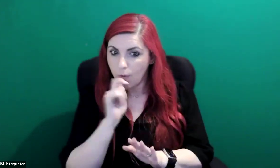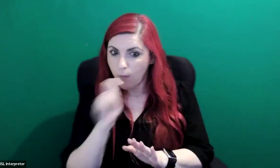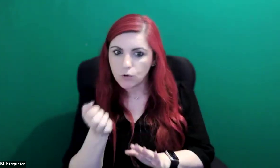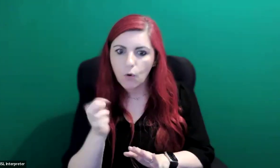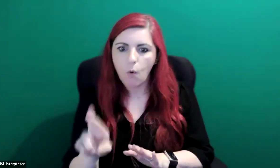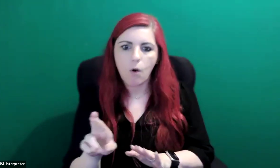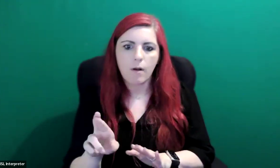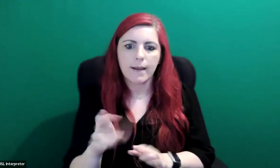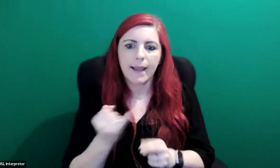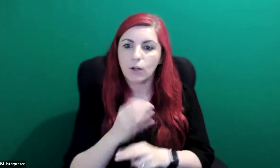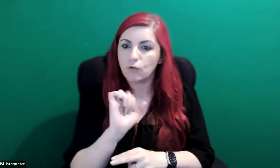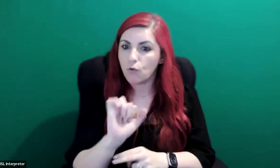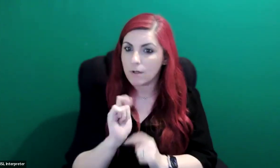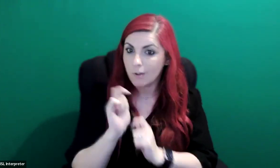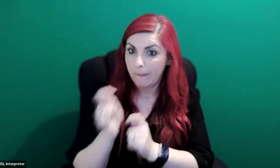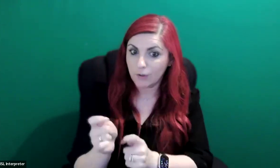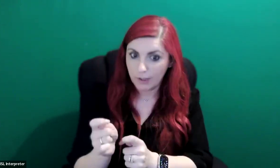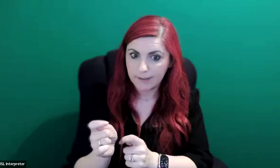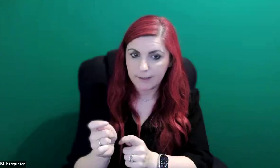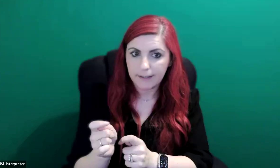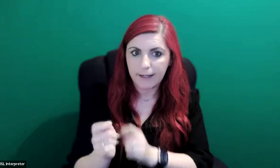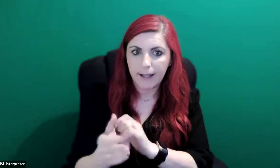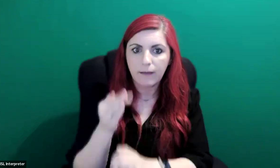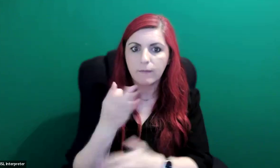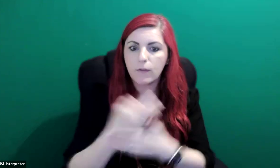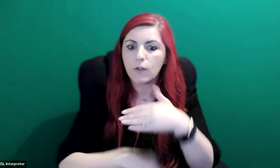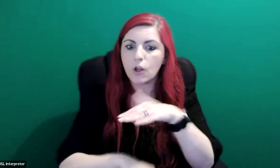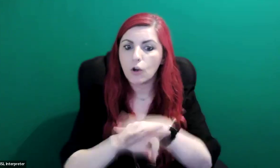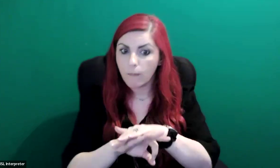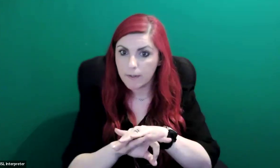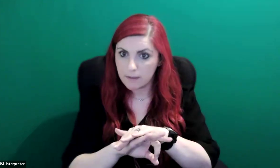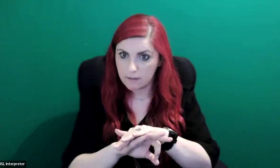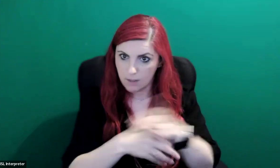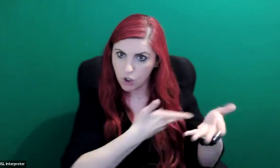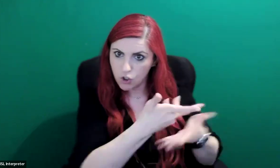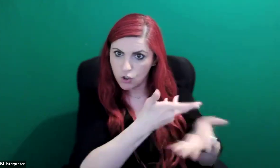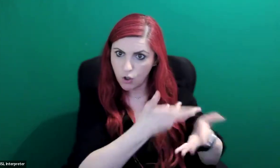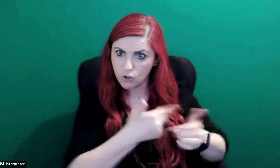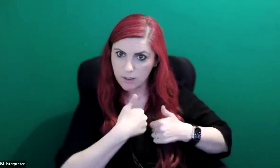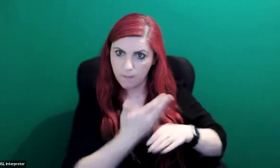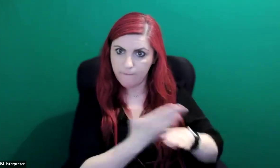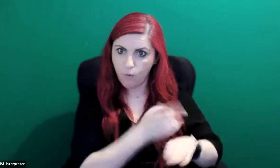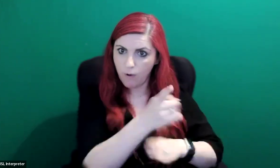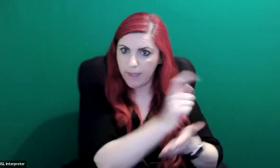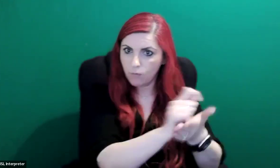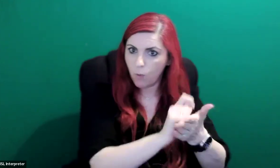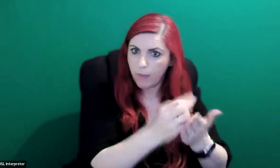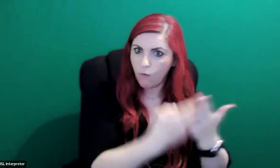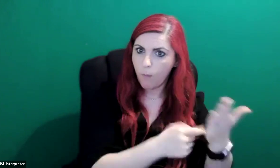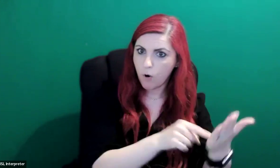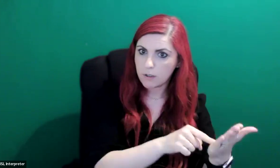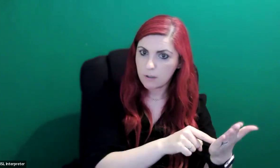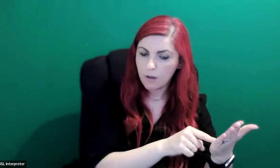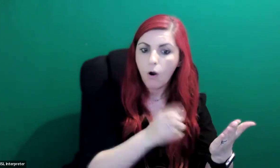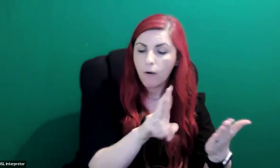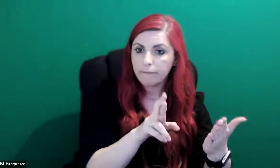information, whether the government has consulted you in writing their own report, or whether